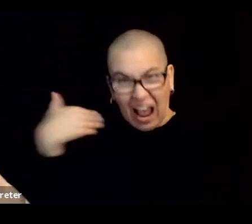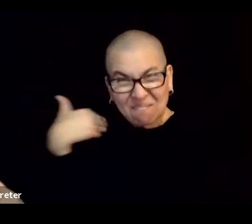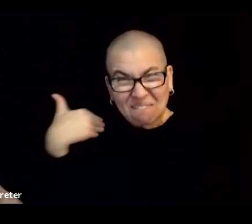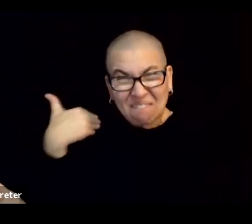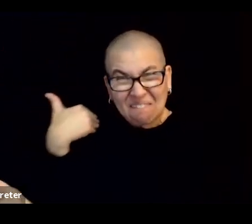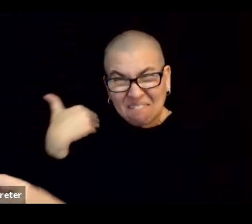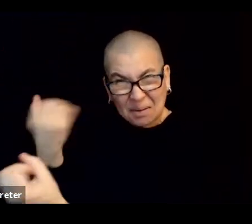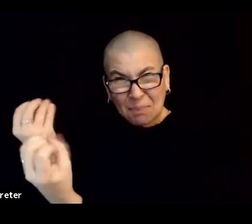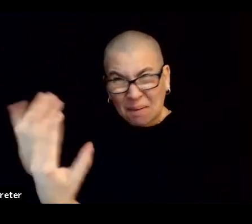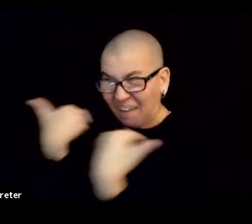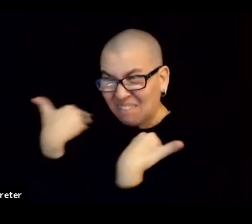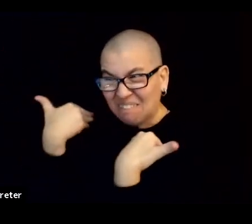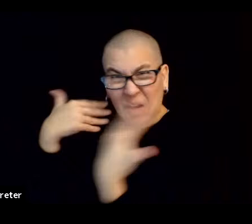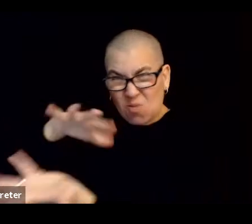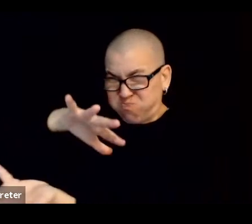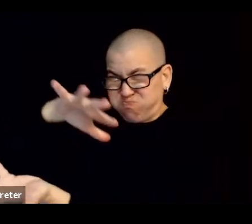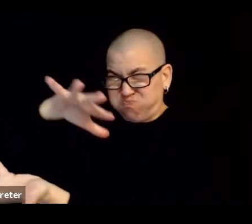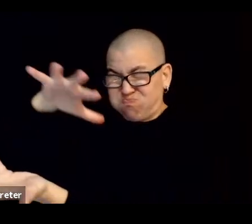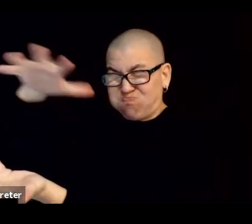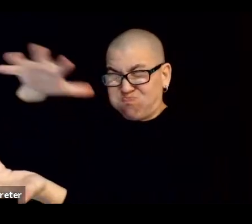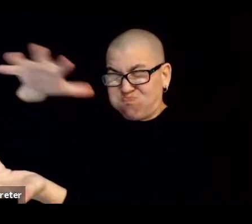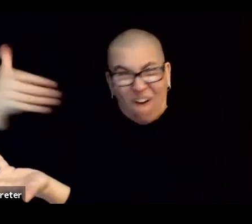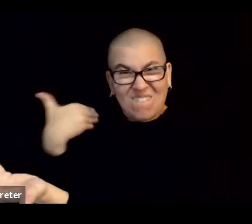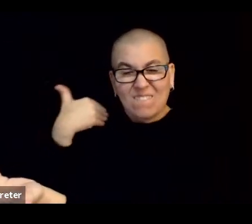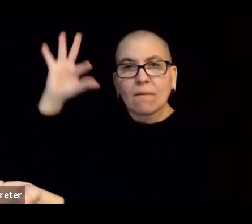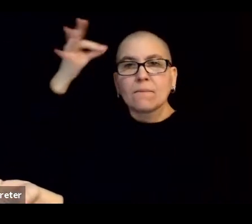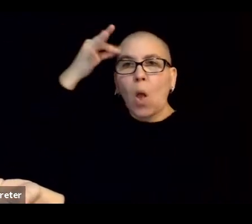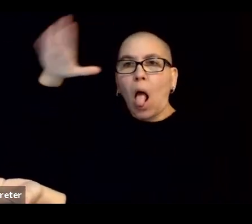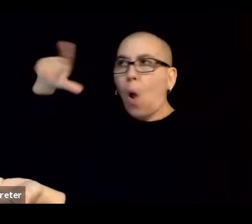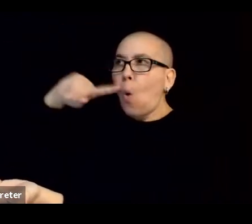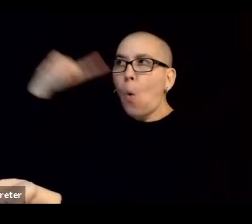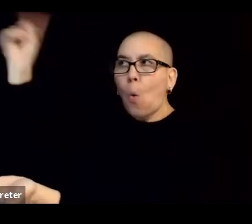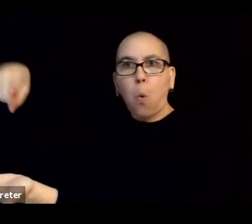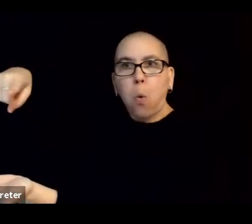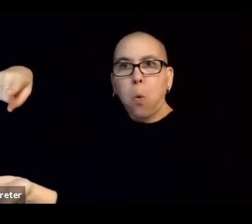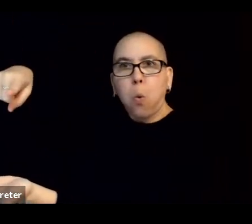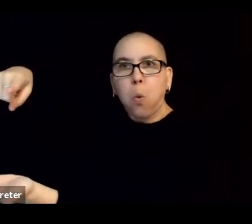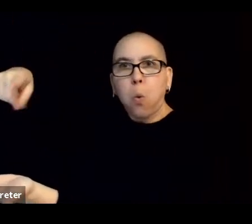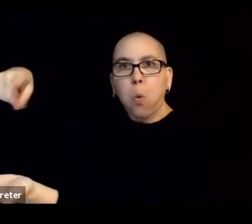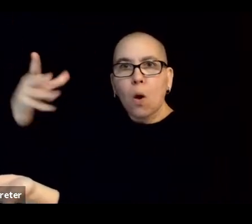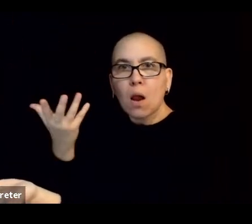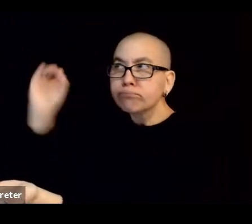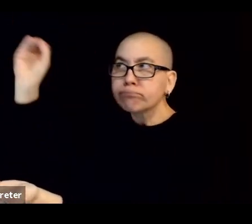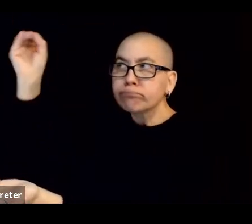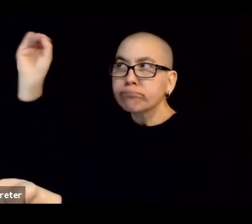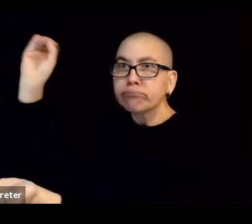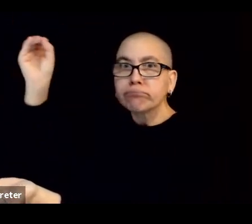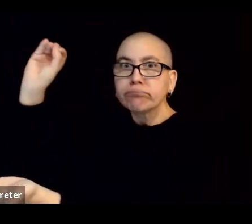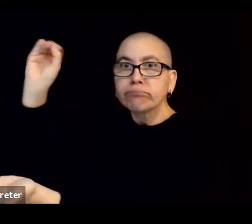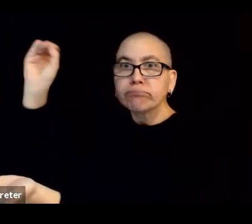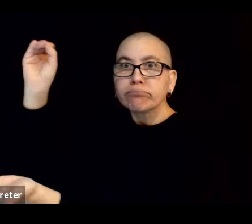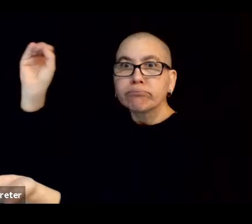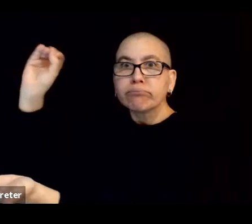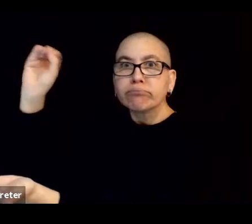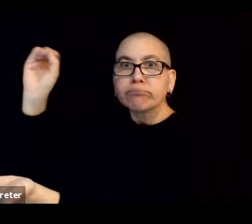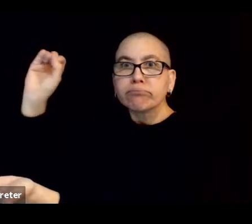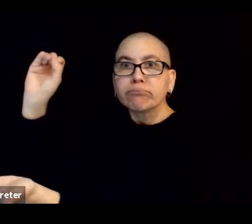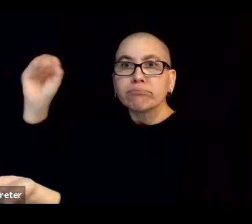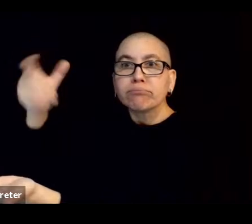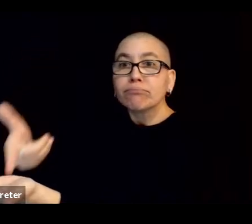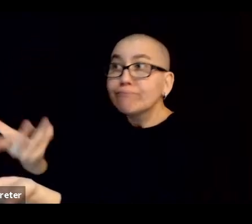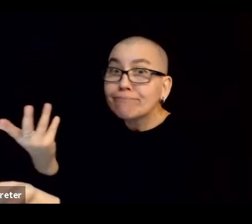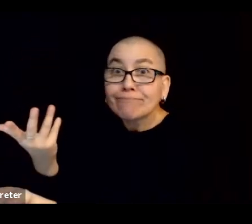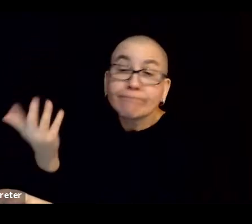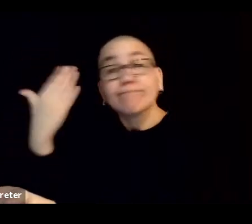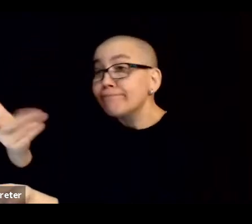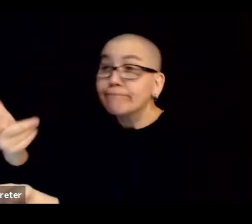meantime, they sold some to other countries. I am hopeful that the use of the Defense Production Act, some of the things that are out there, that